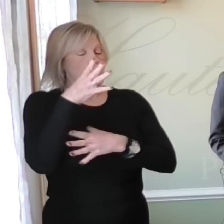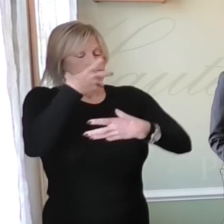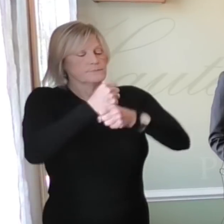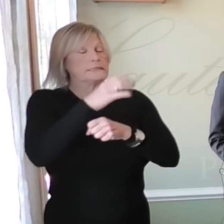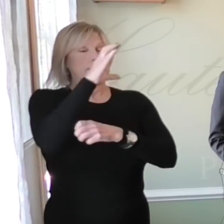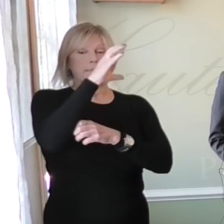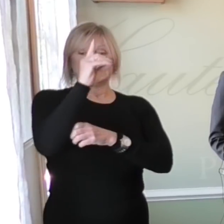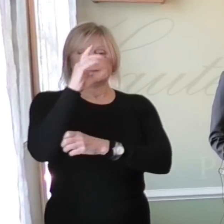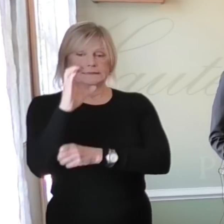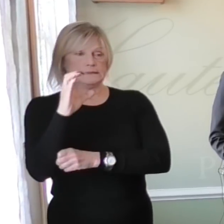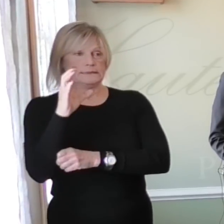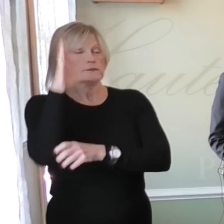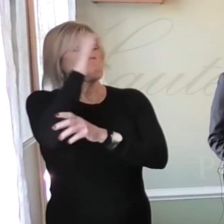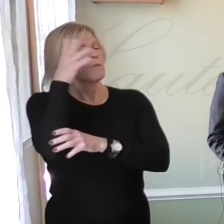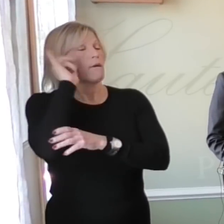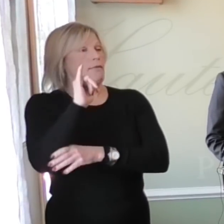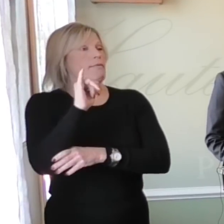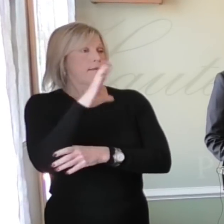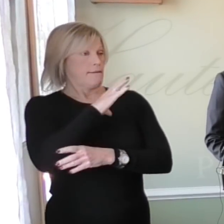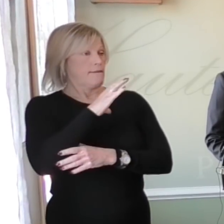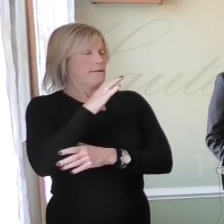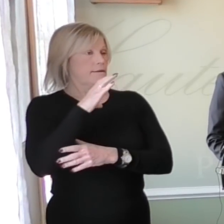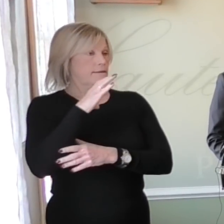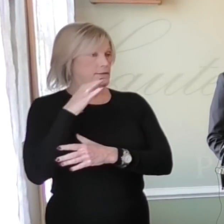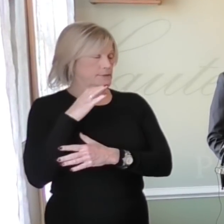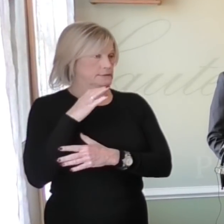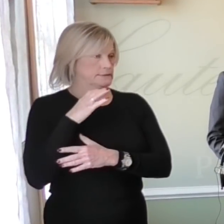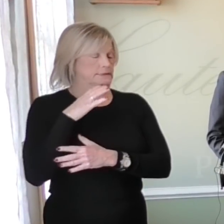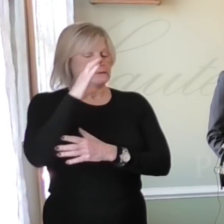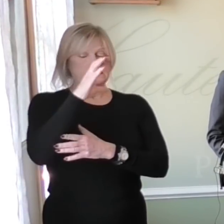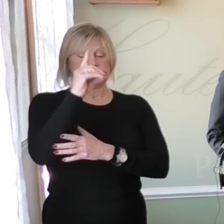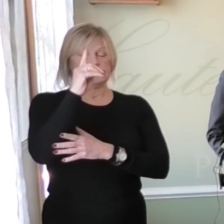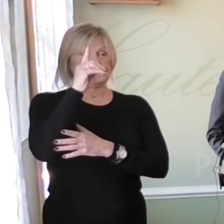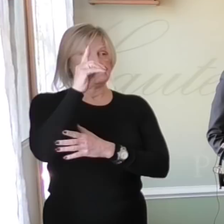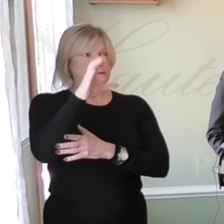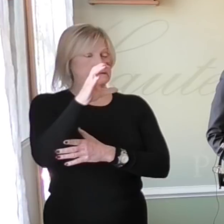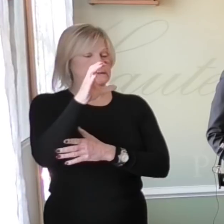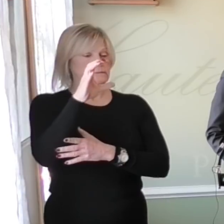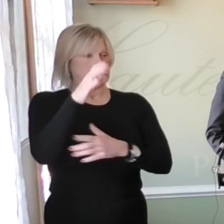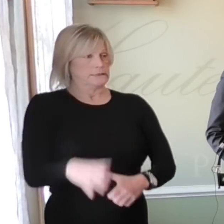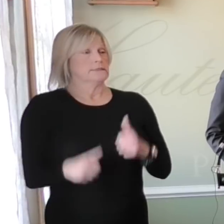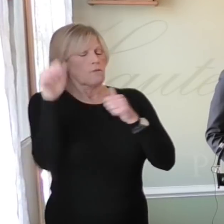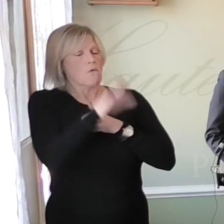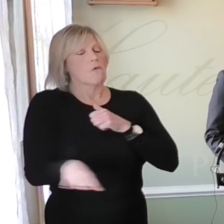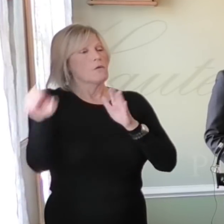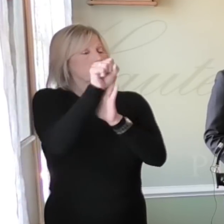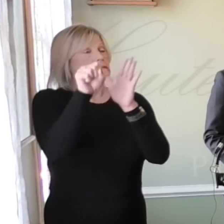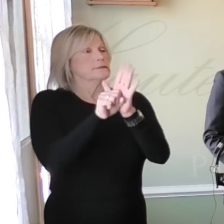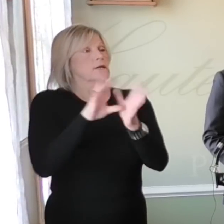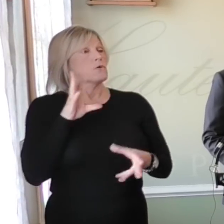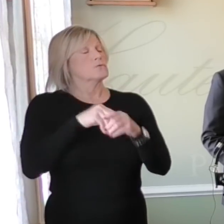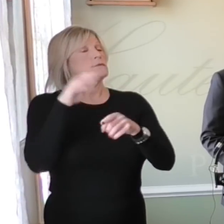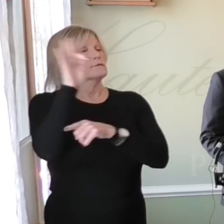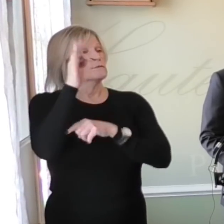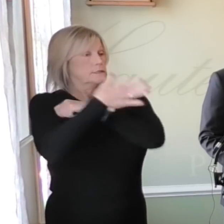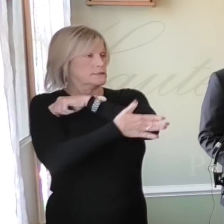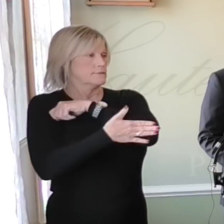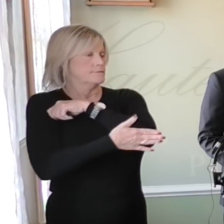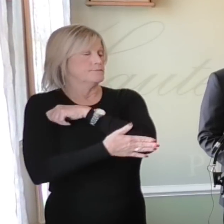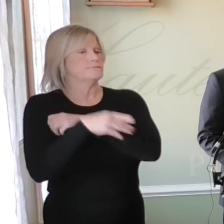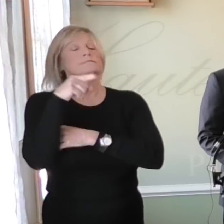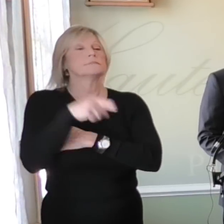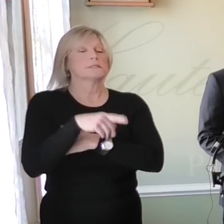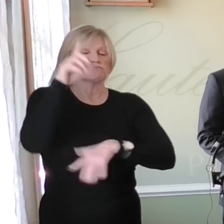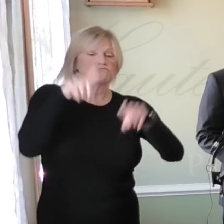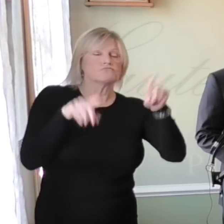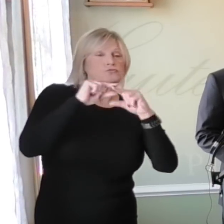to explore that committee. CDCs exist all over the state, including Frederick County. This